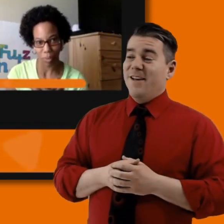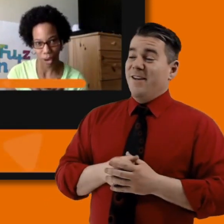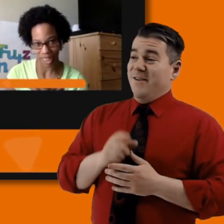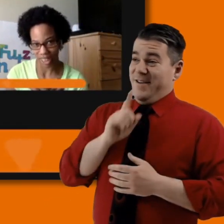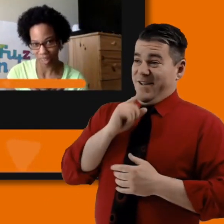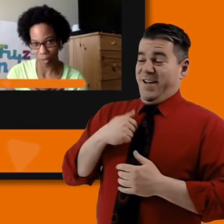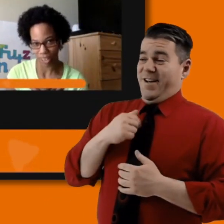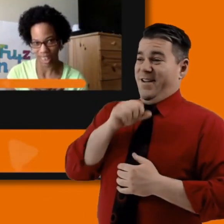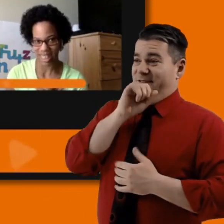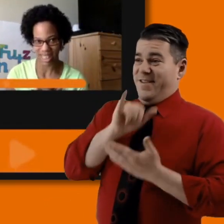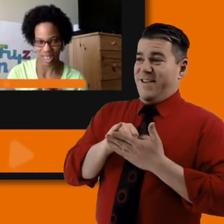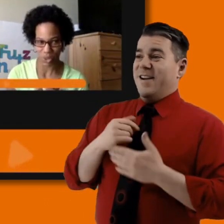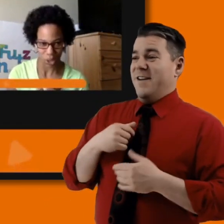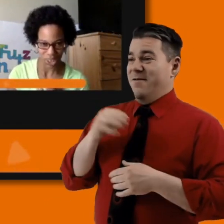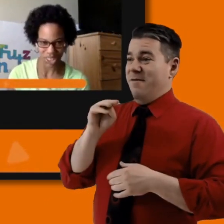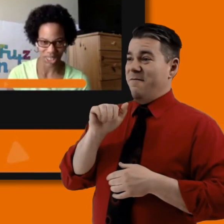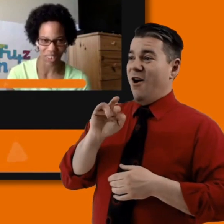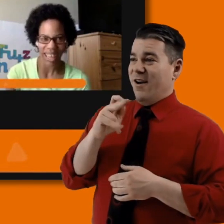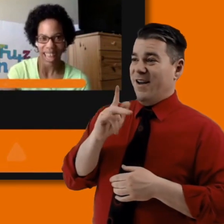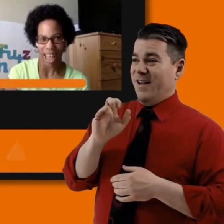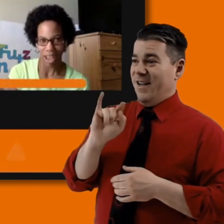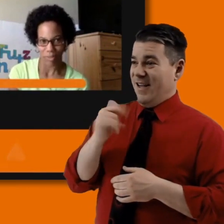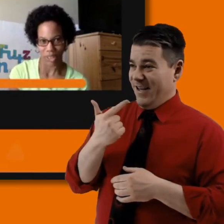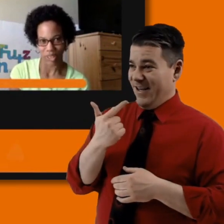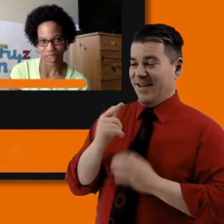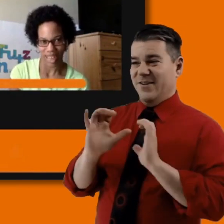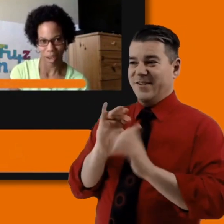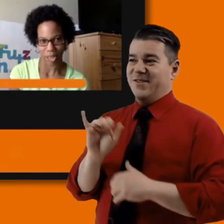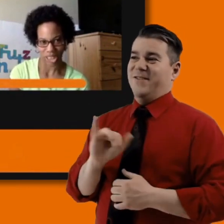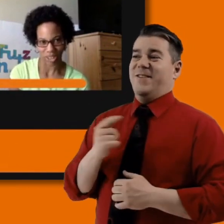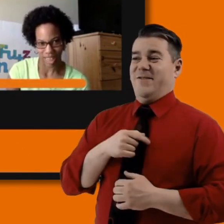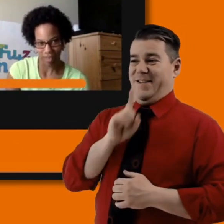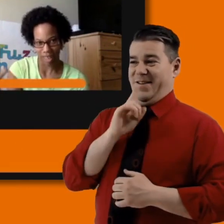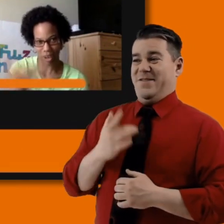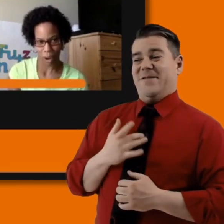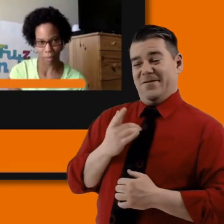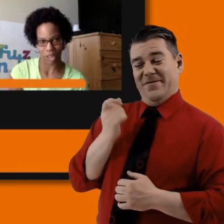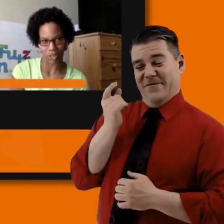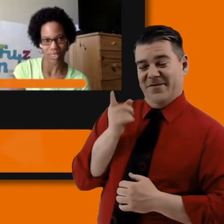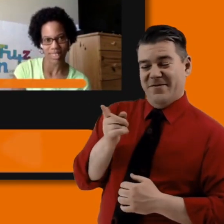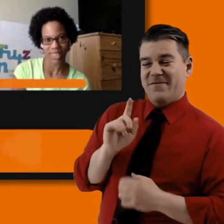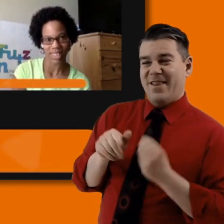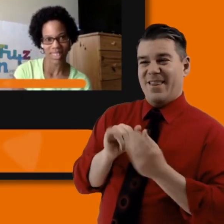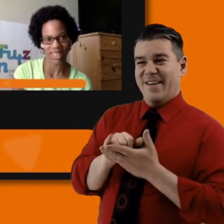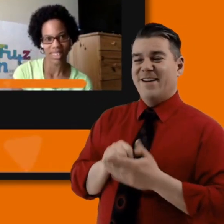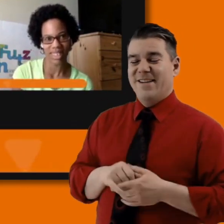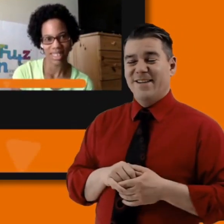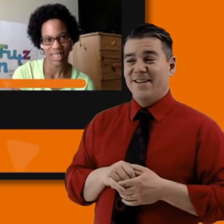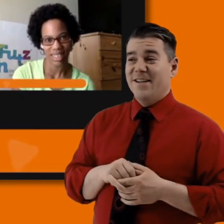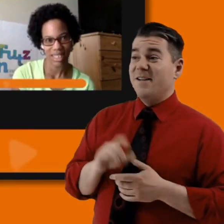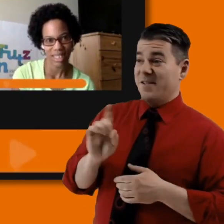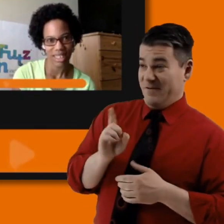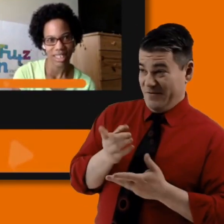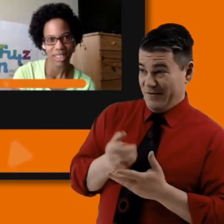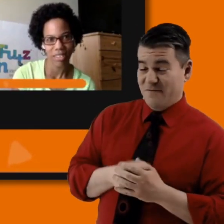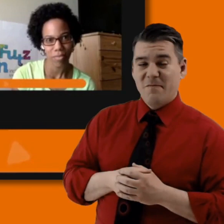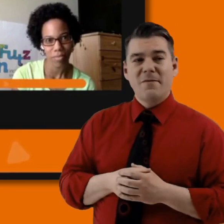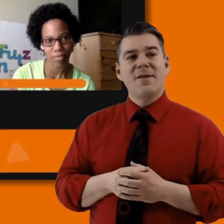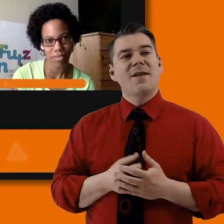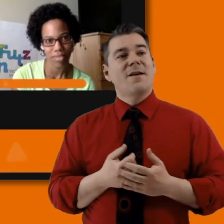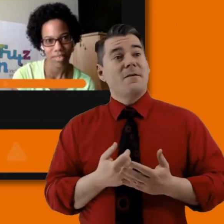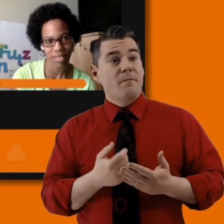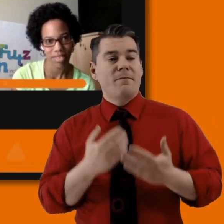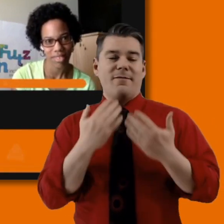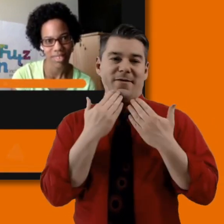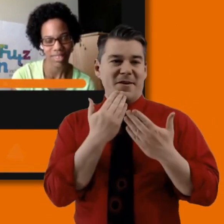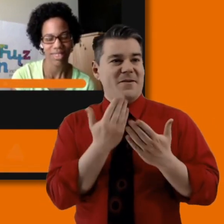actually in marketing communications as well. So I feel you on that, Michelle. David, how about you? Well, thank you